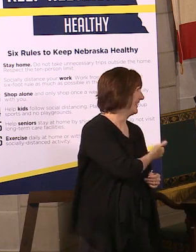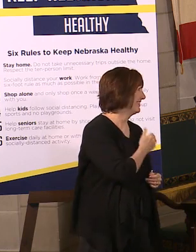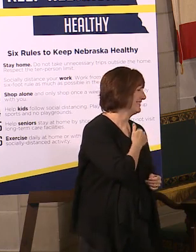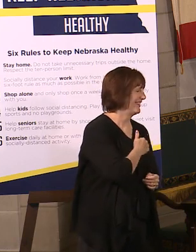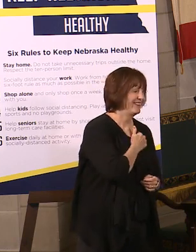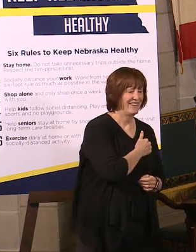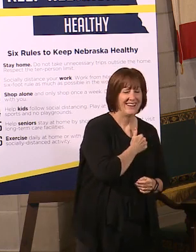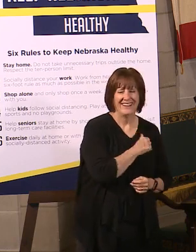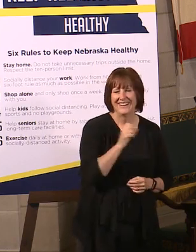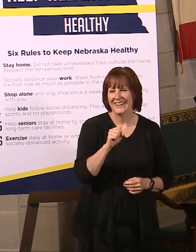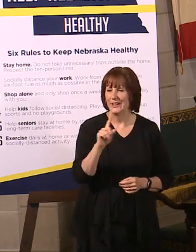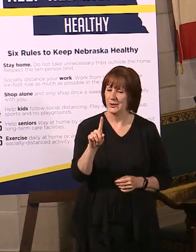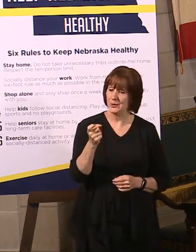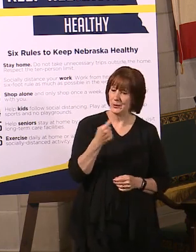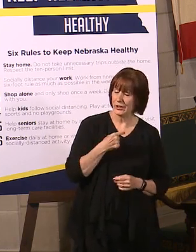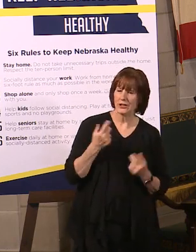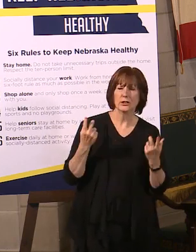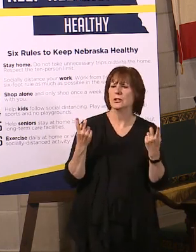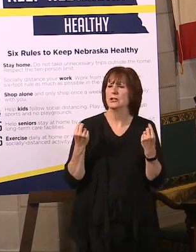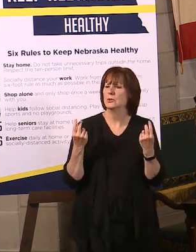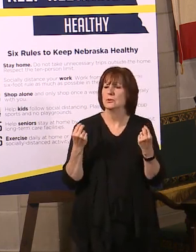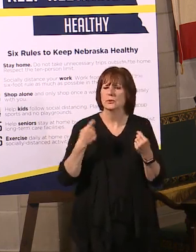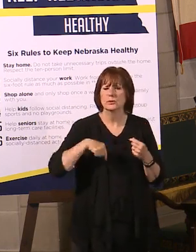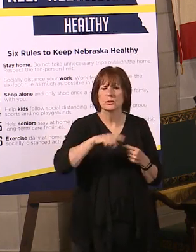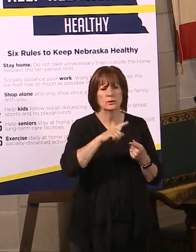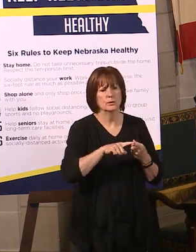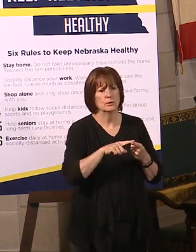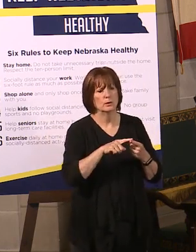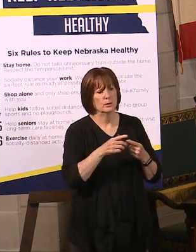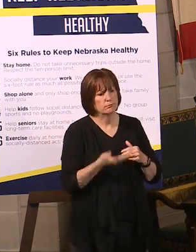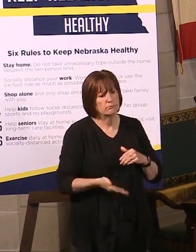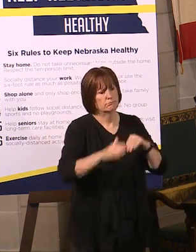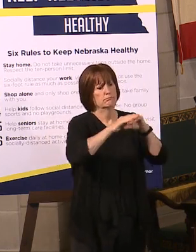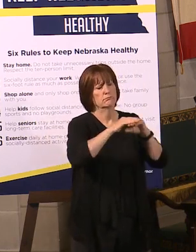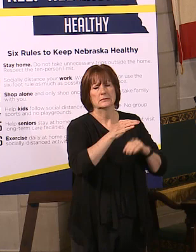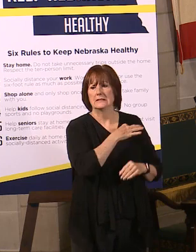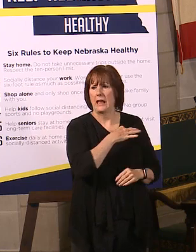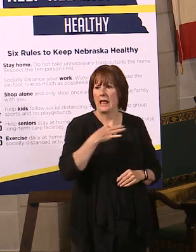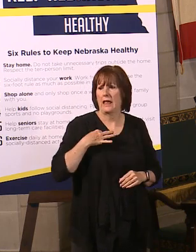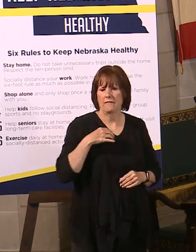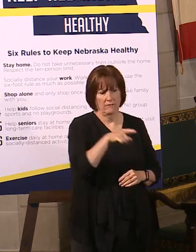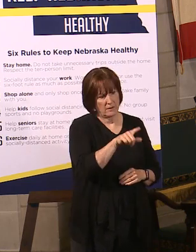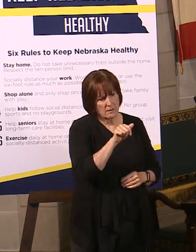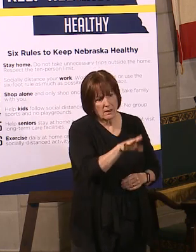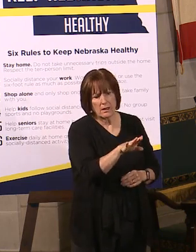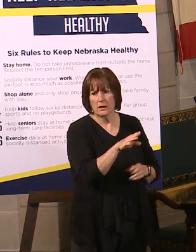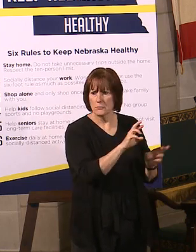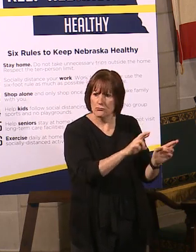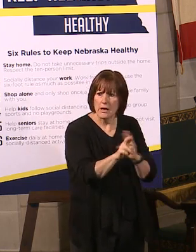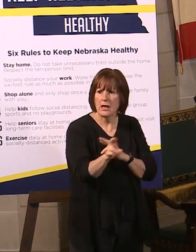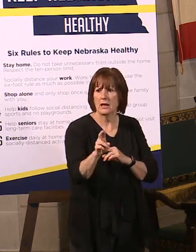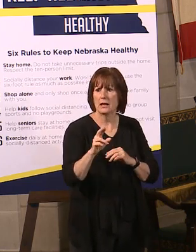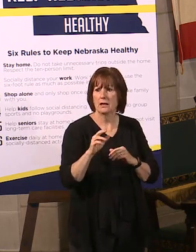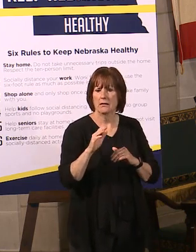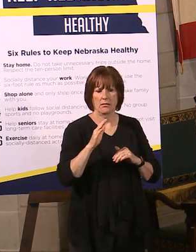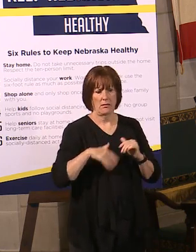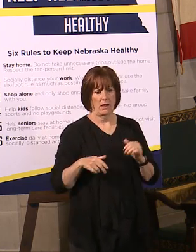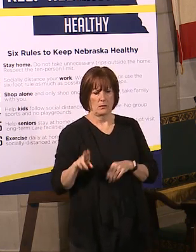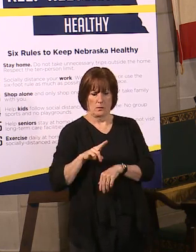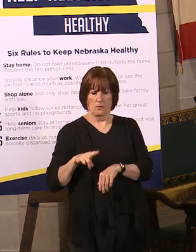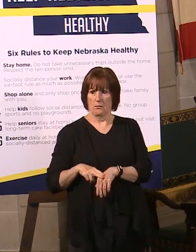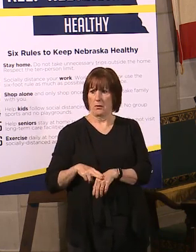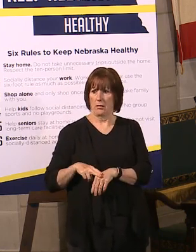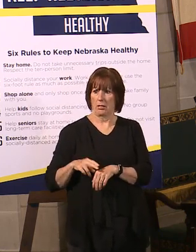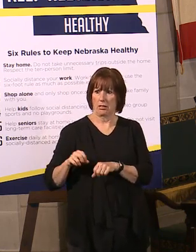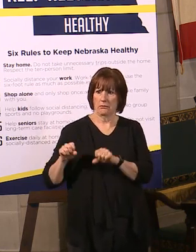So the question is, what have we done to staff up for this lab and get it ready beyond our normal capacity? Did I summarize that